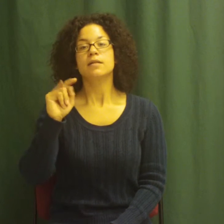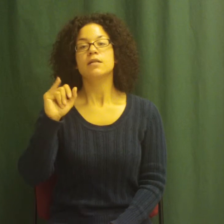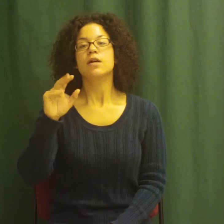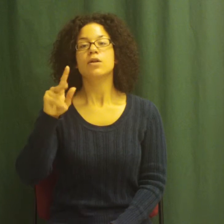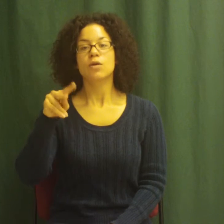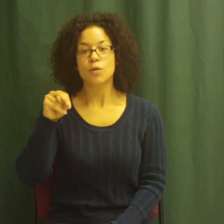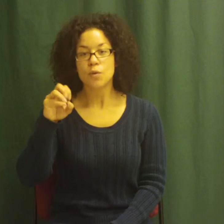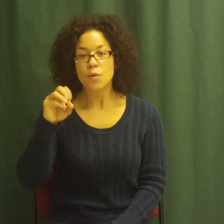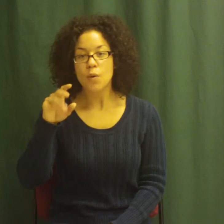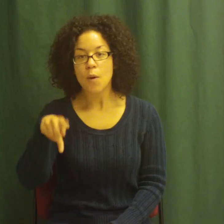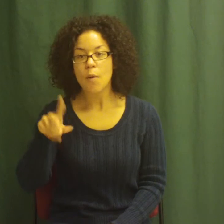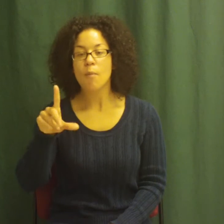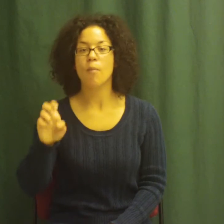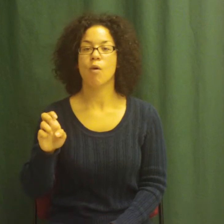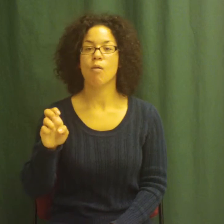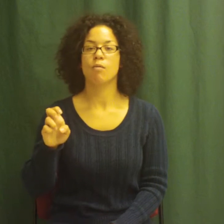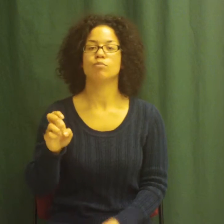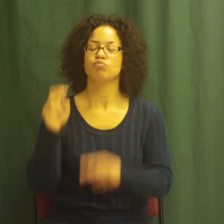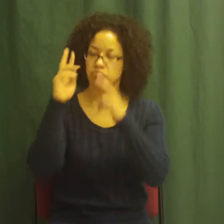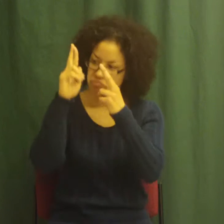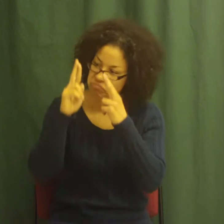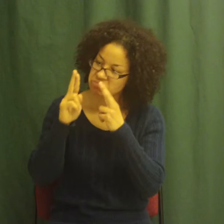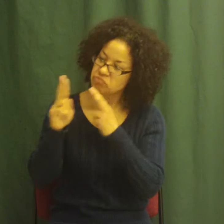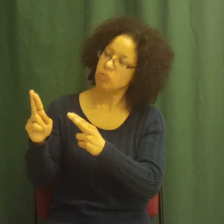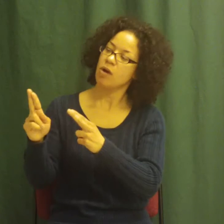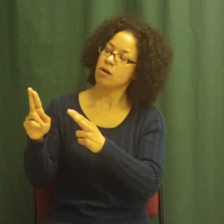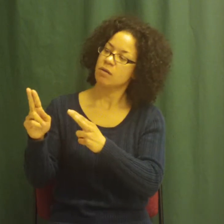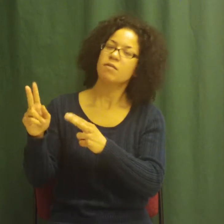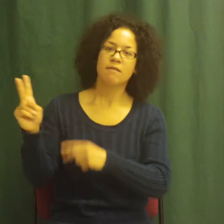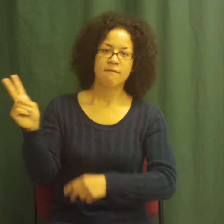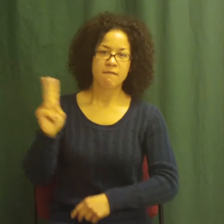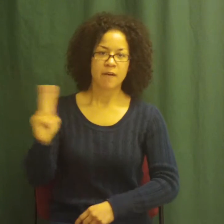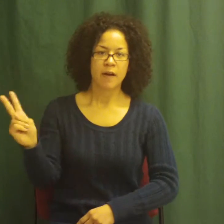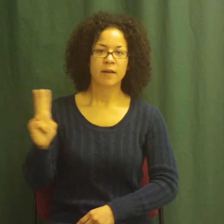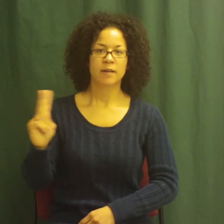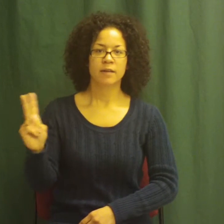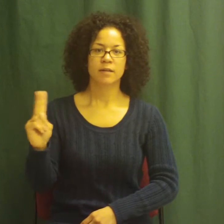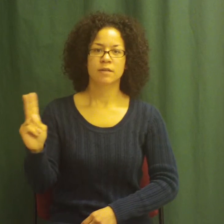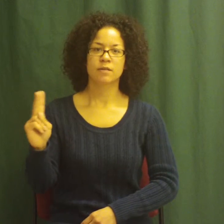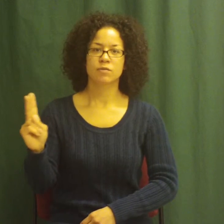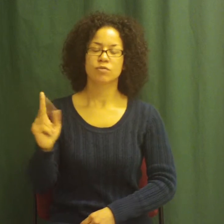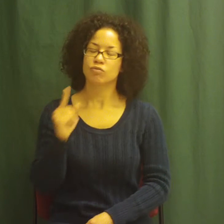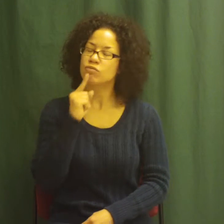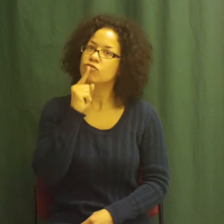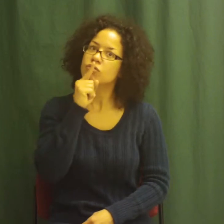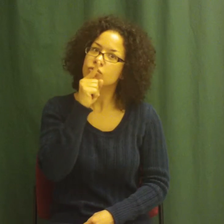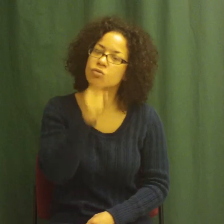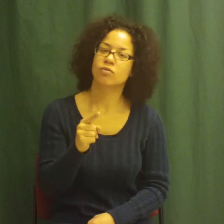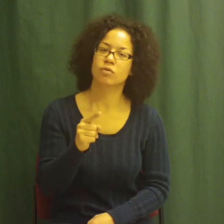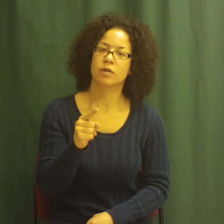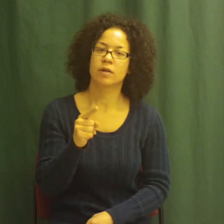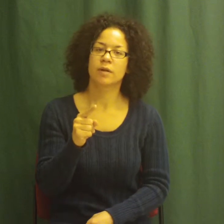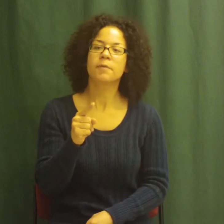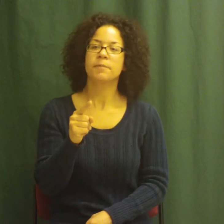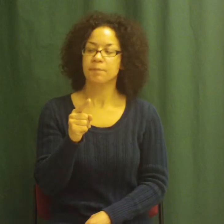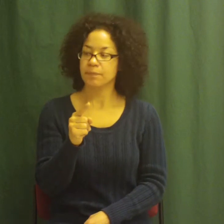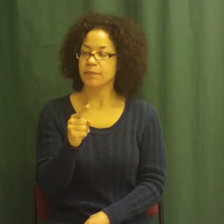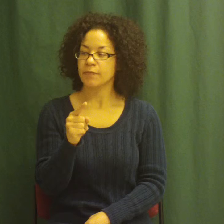of the Byzantine emperors in the 11th century was made up entirely of Swedish